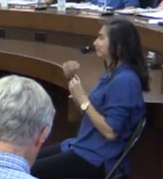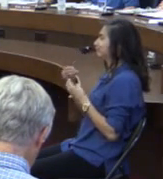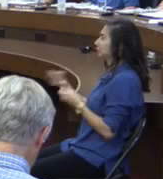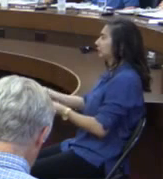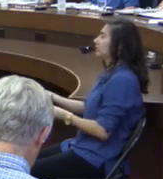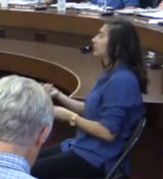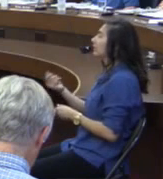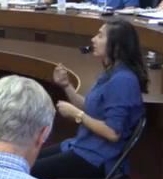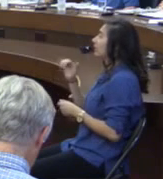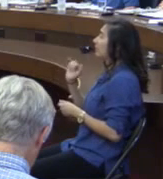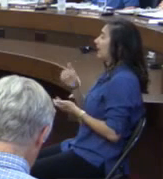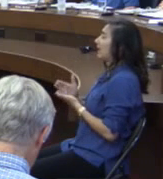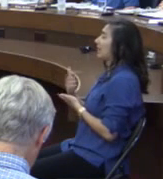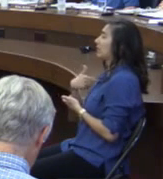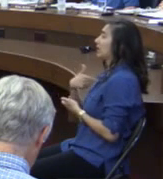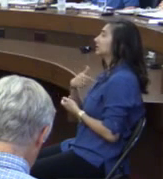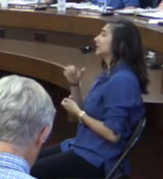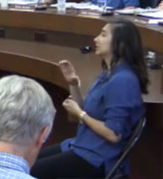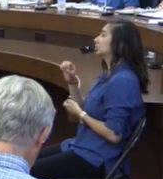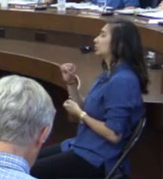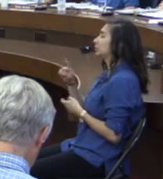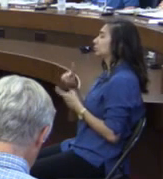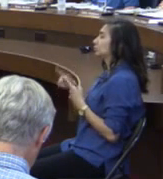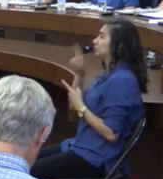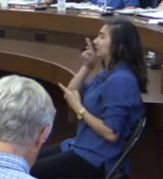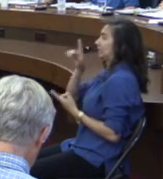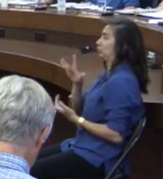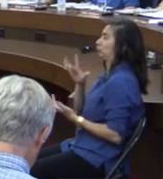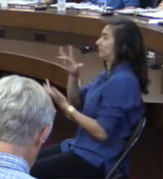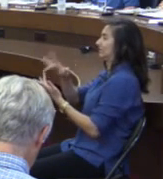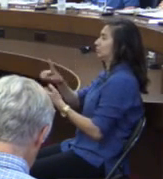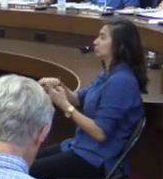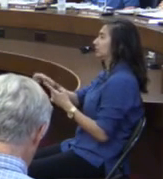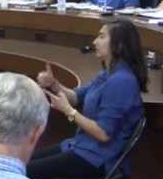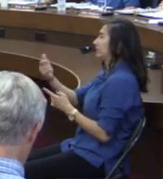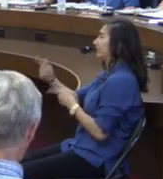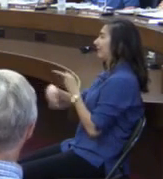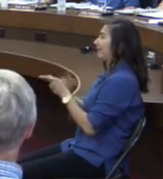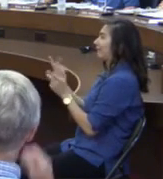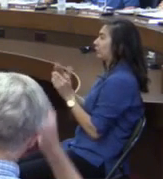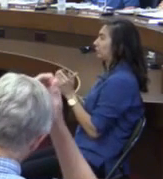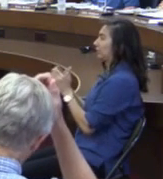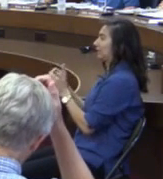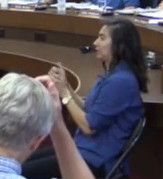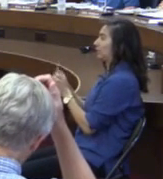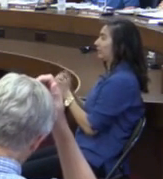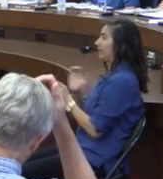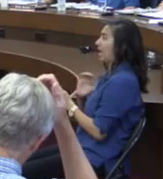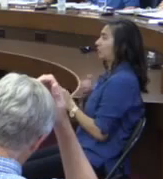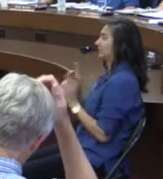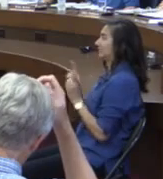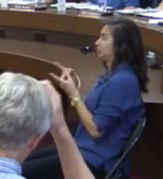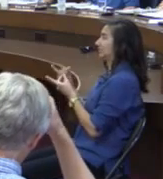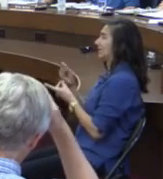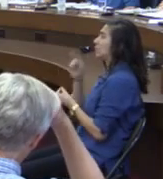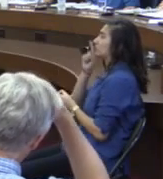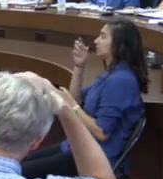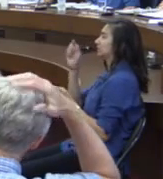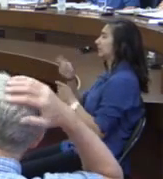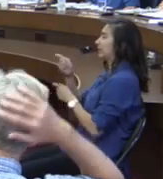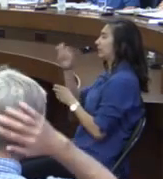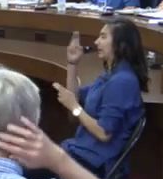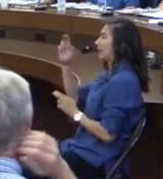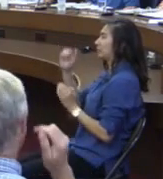us as COS to reach out into another community within our district and celebrate higher